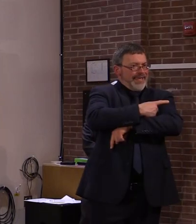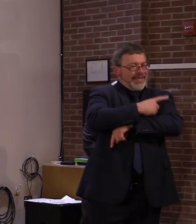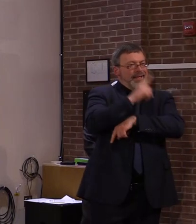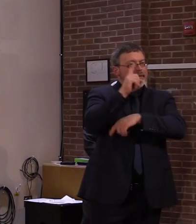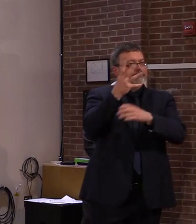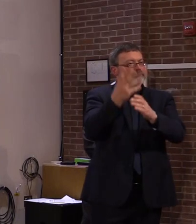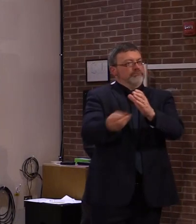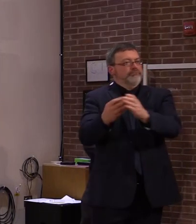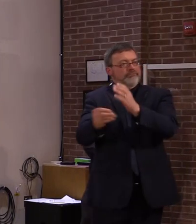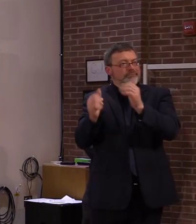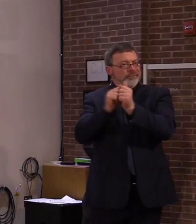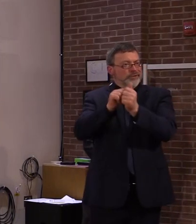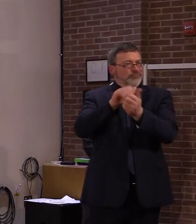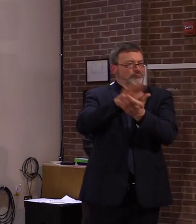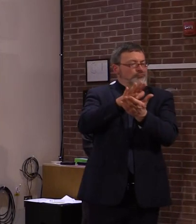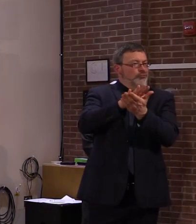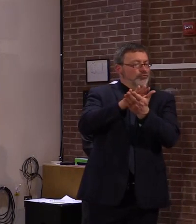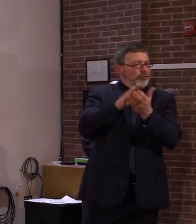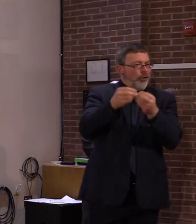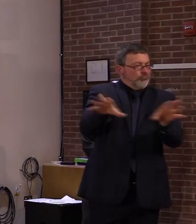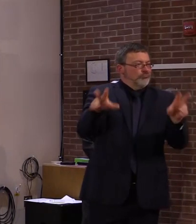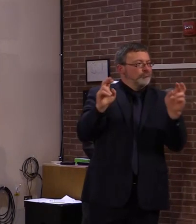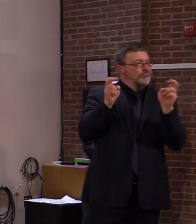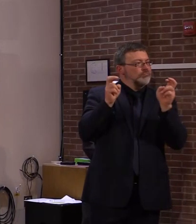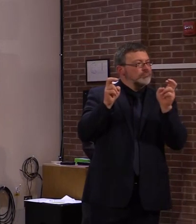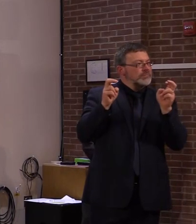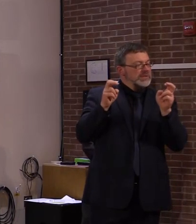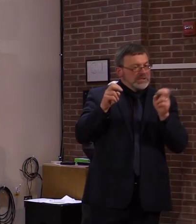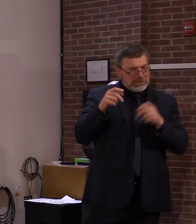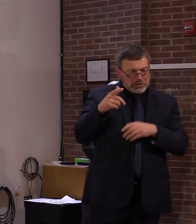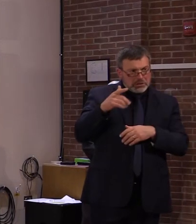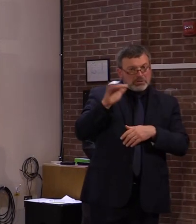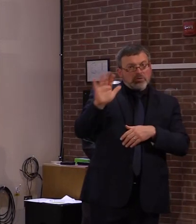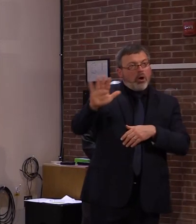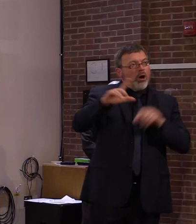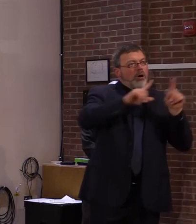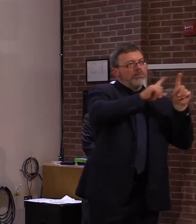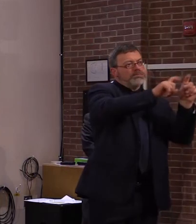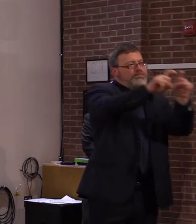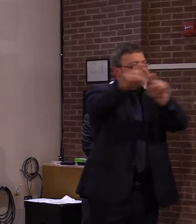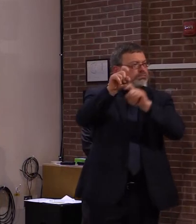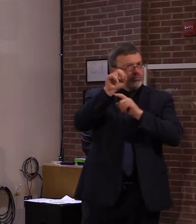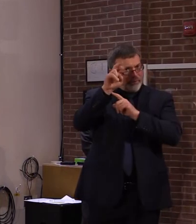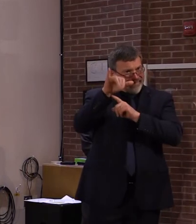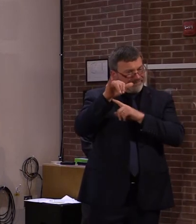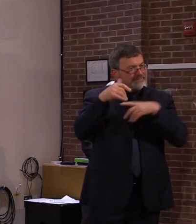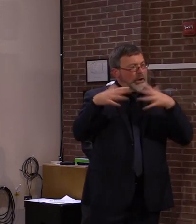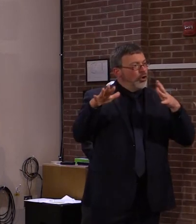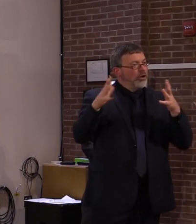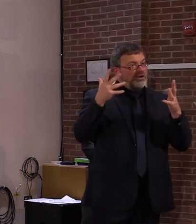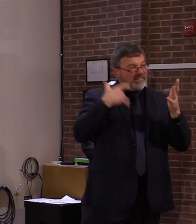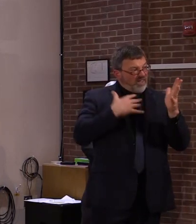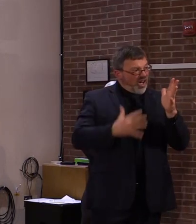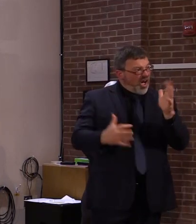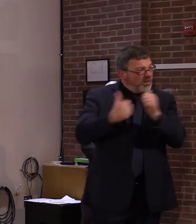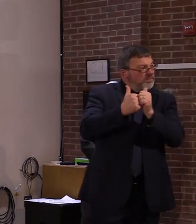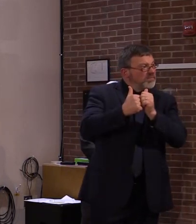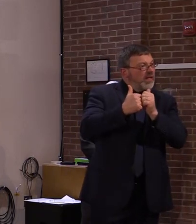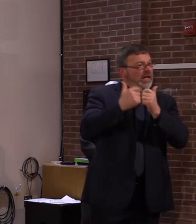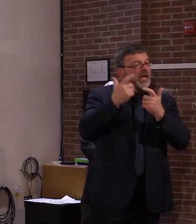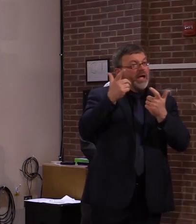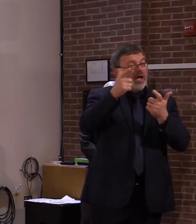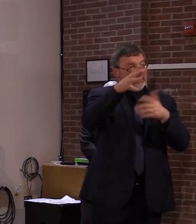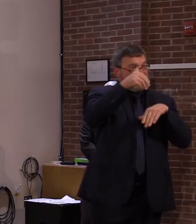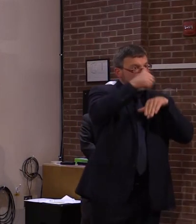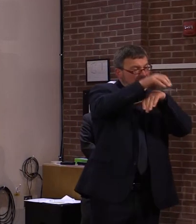there any updates on the status of that survey? Has it been sent to schools? Is it being compiled by the Agency of Education? And